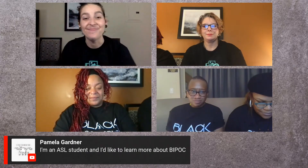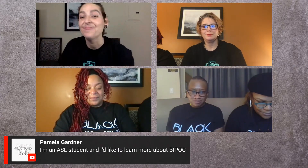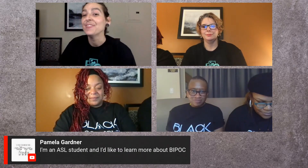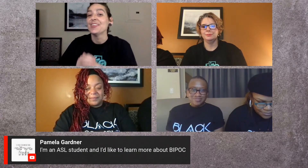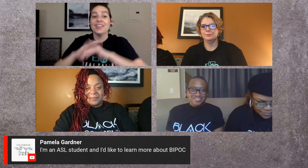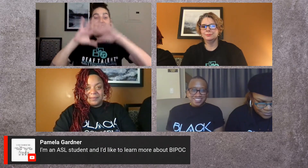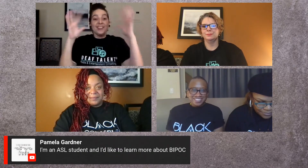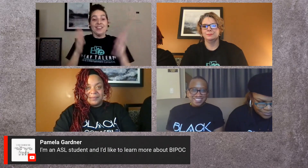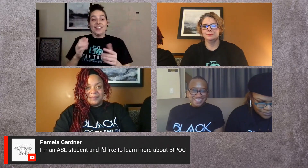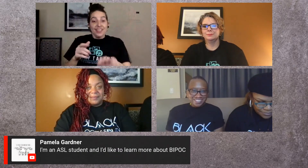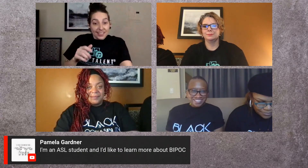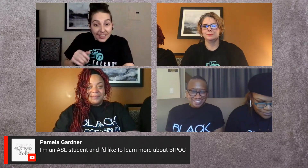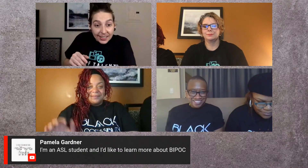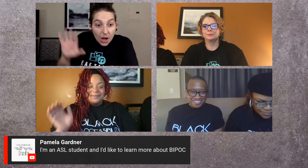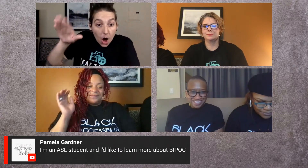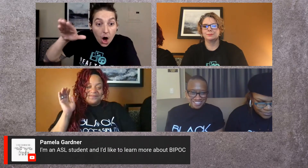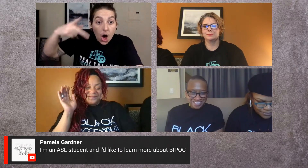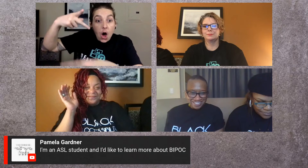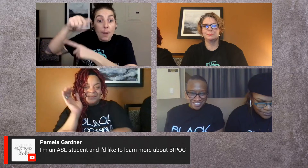news. Okay.